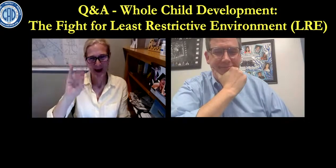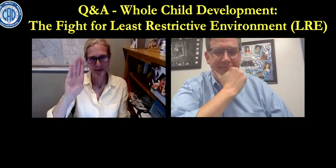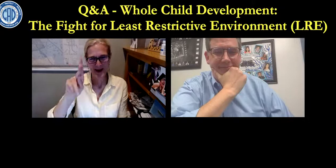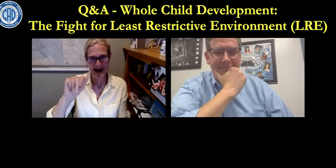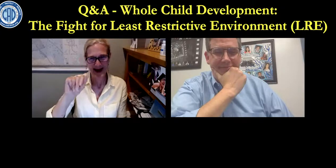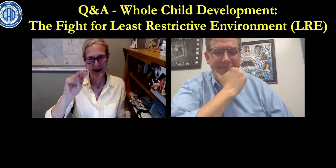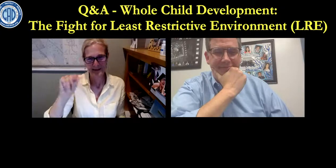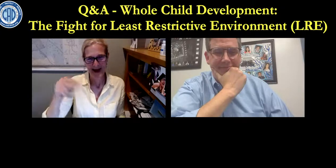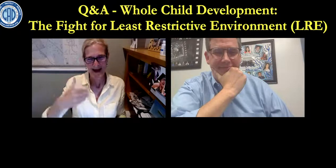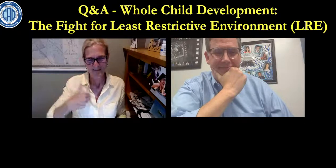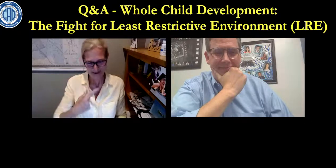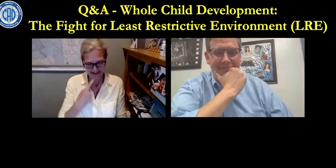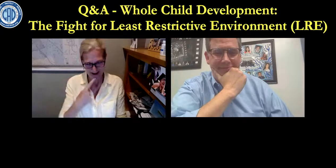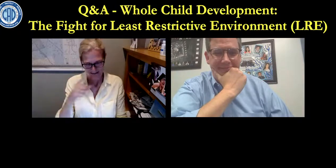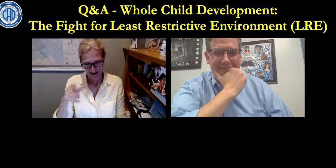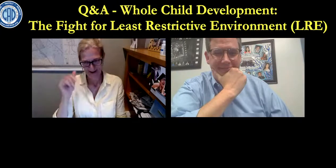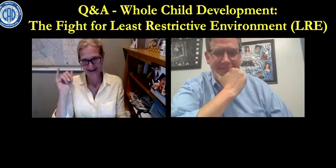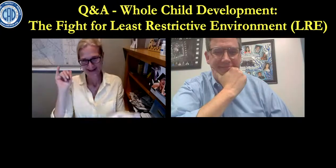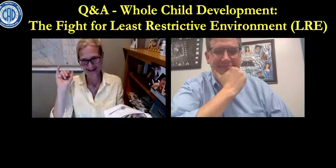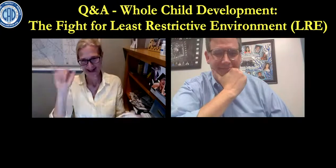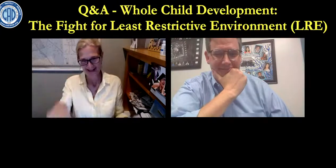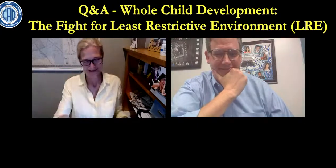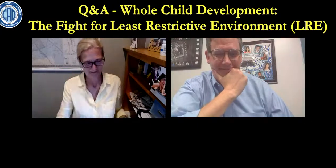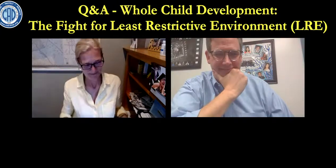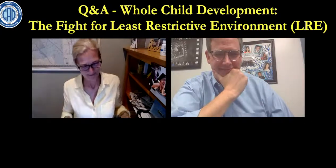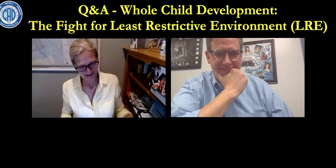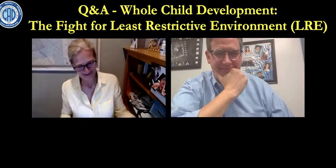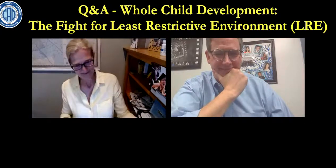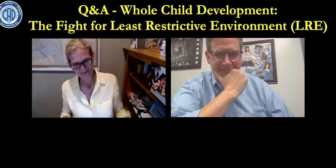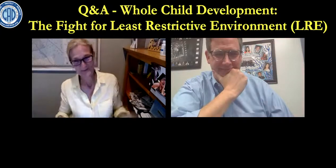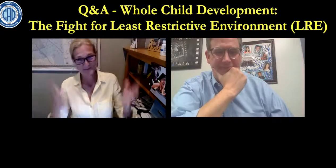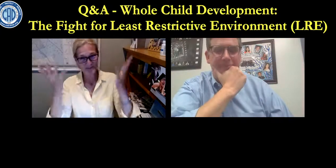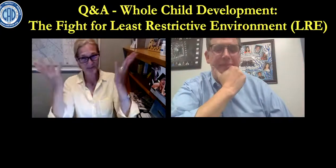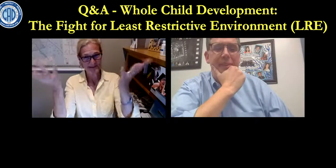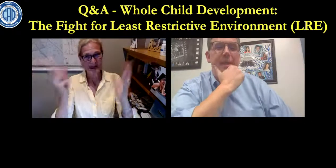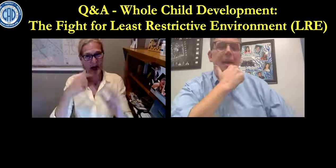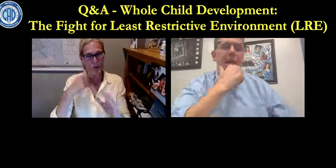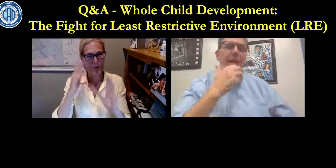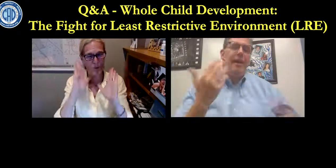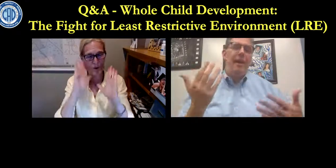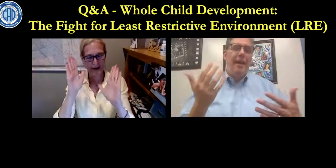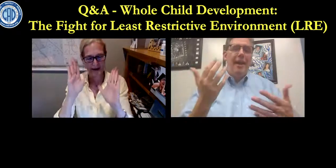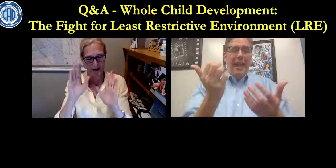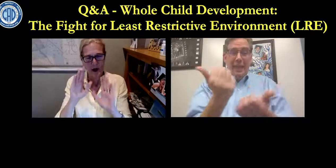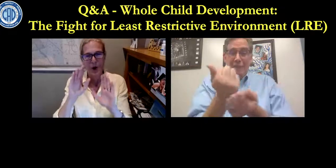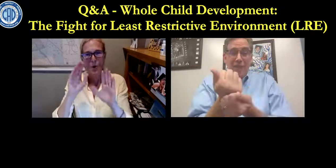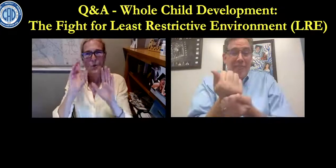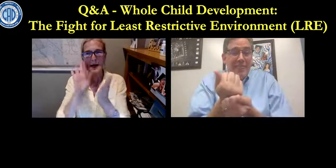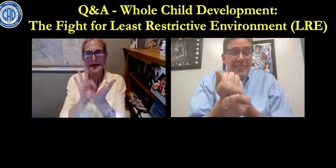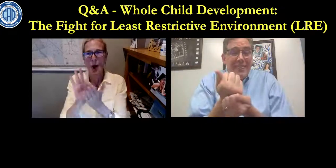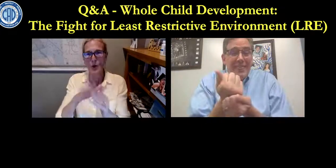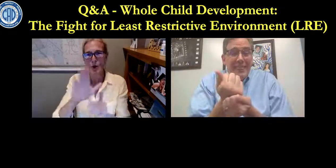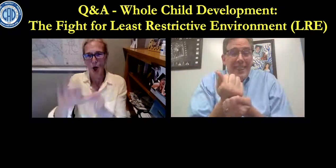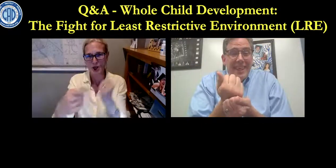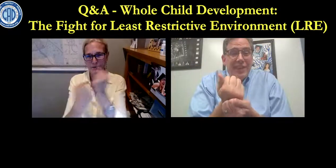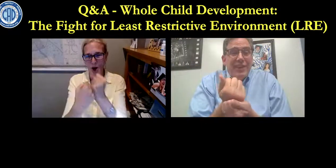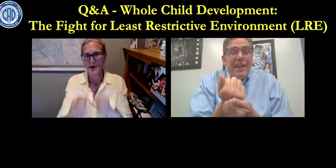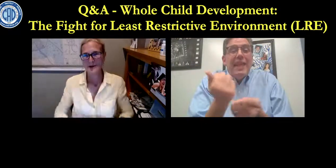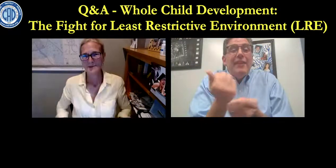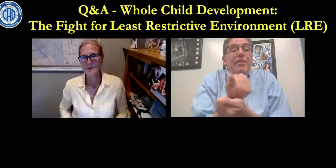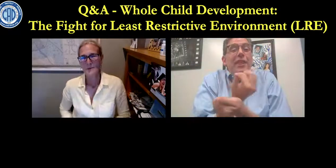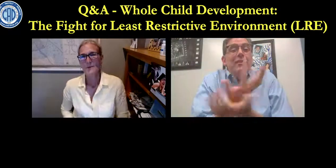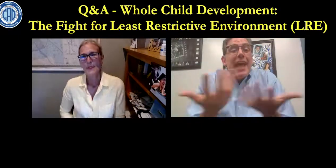Those are 2 tall orders, so we'll see what Dr. Slybach Amon says about that.